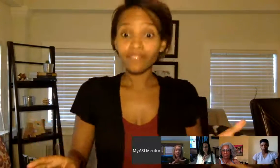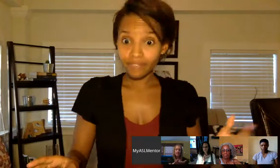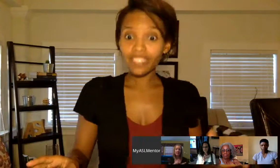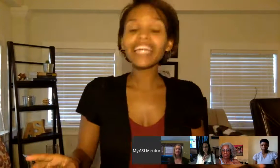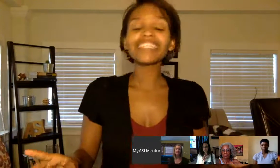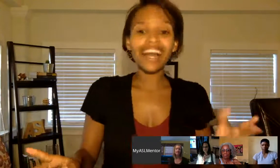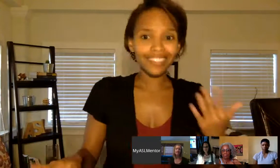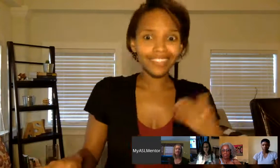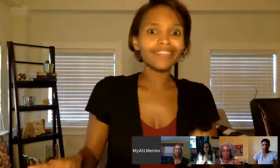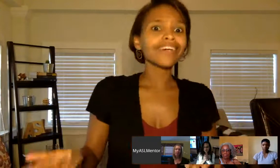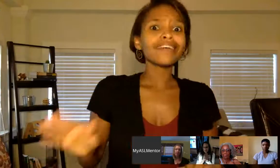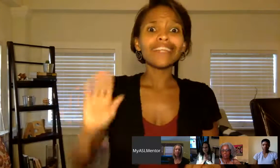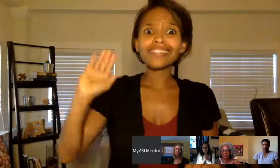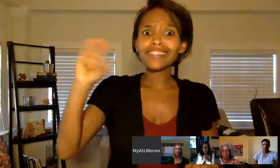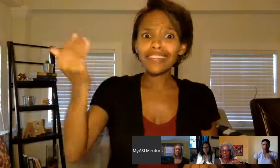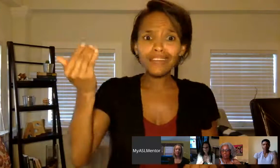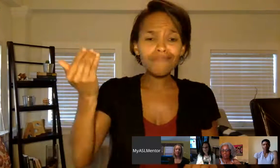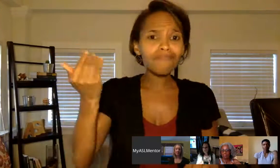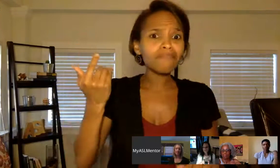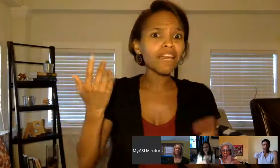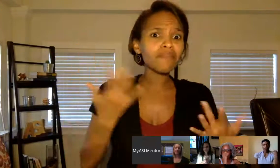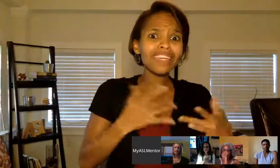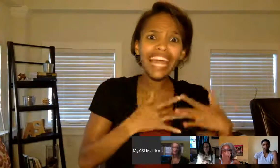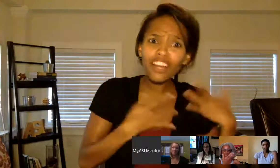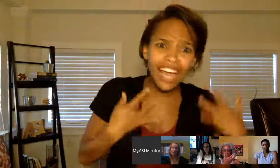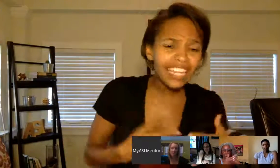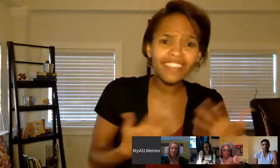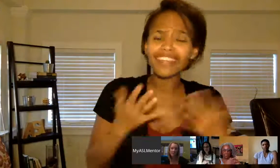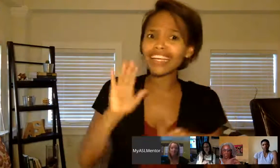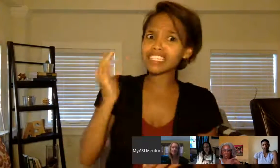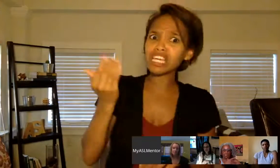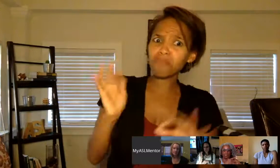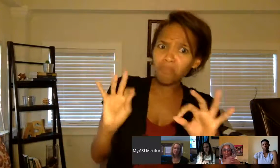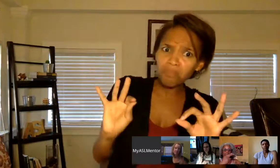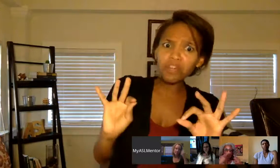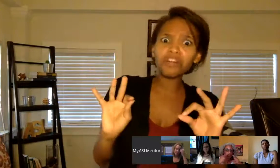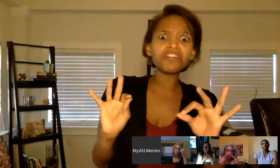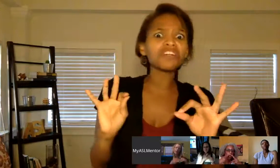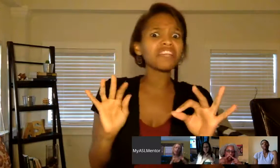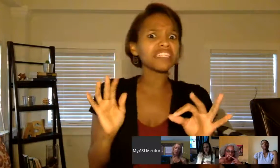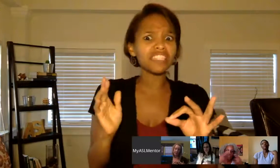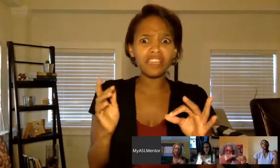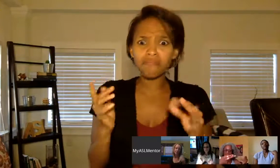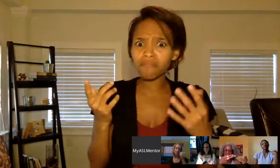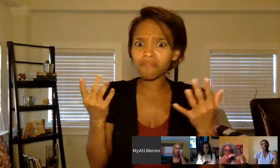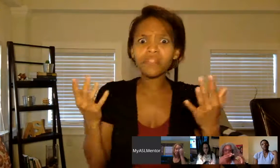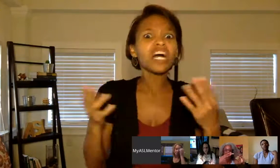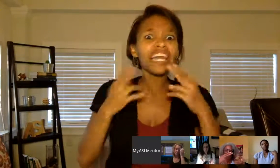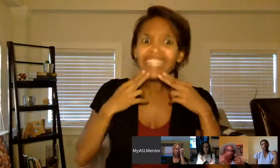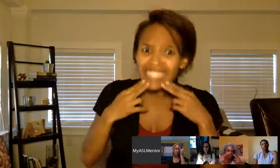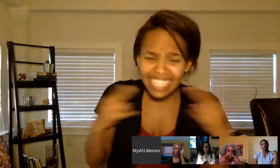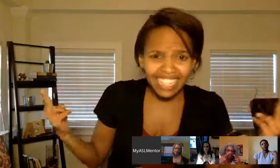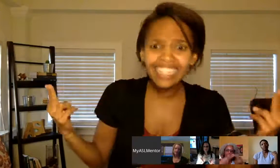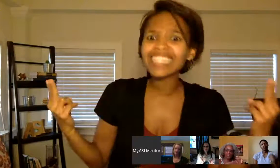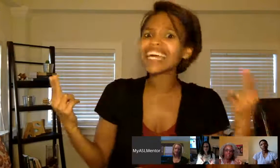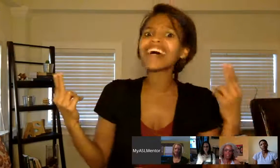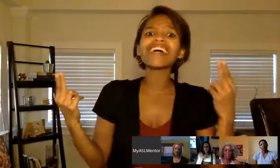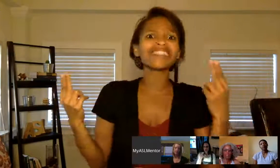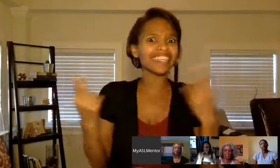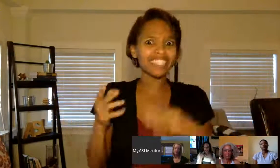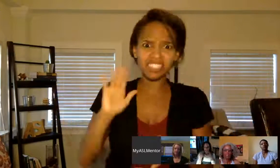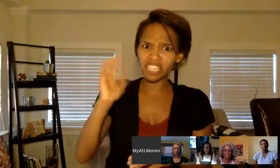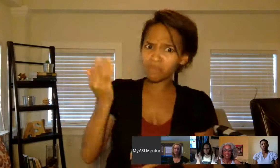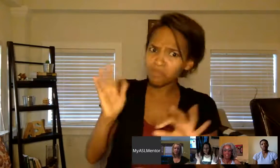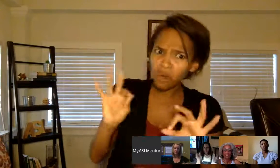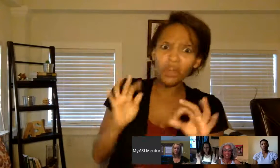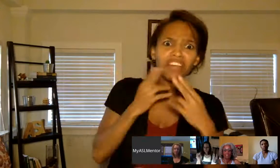Yeah, exactly. They seem maybe care anything. They seem good. They seem innocent. Yes,